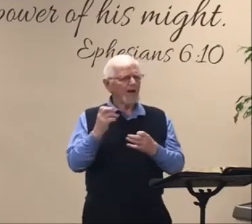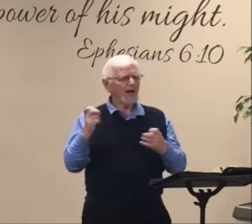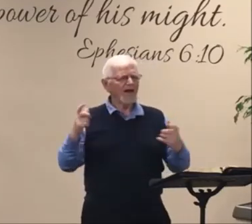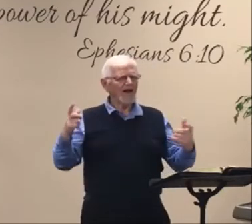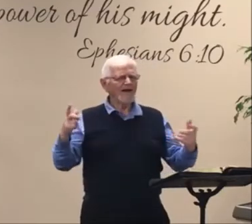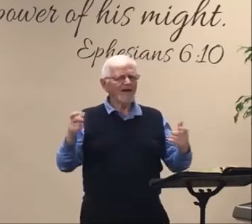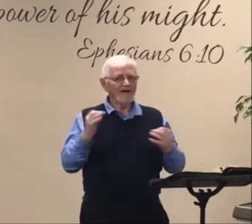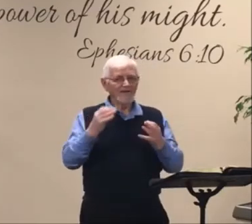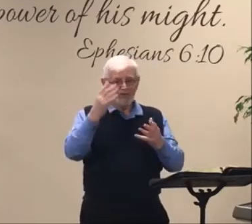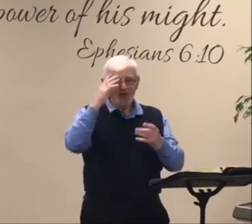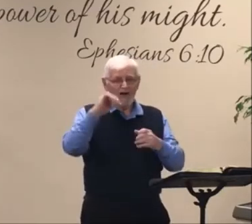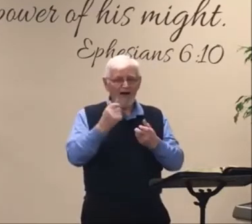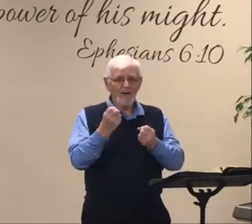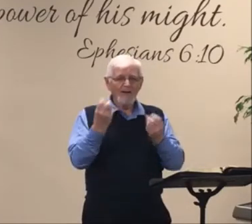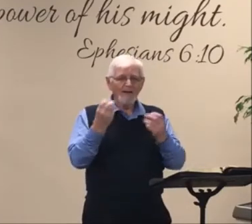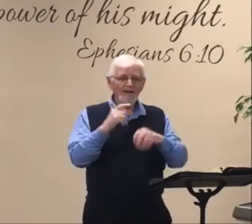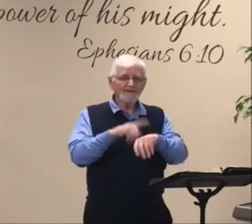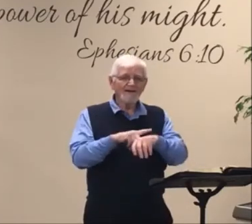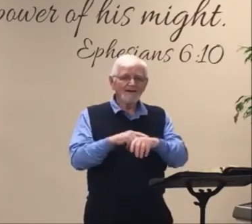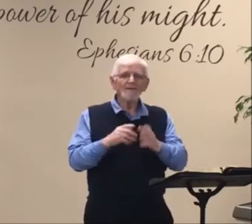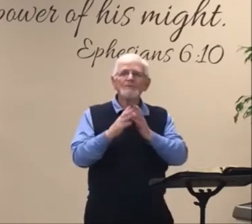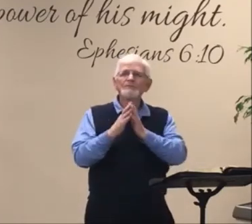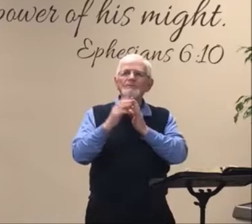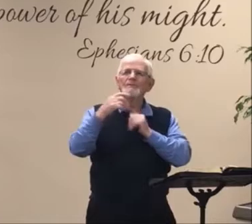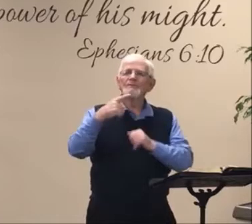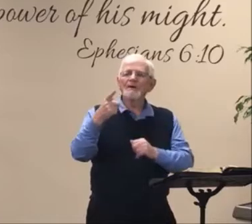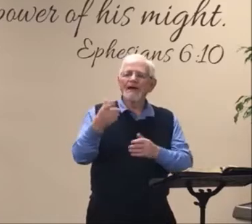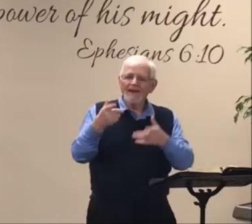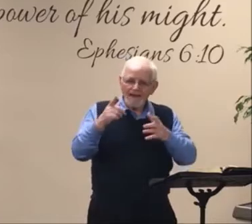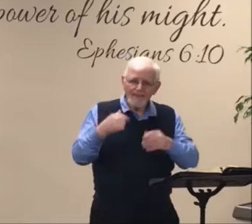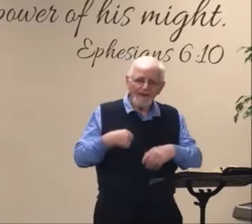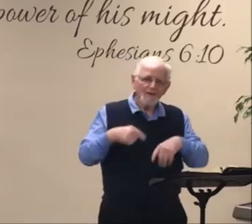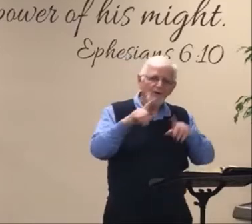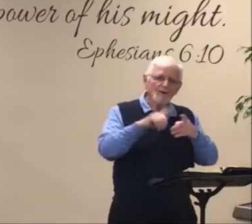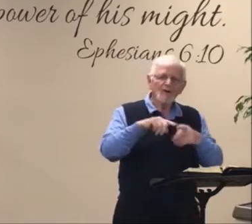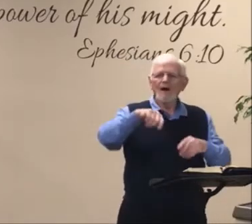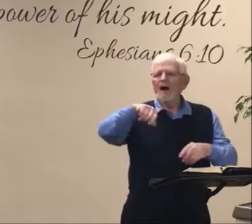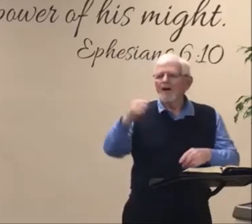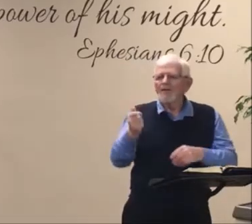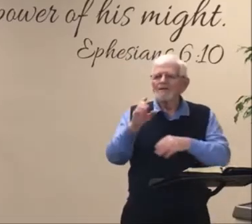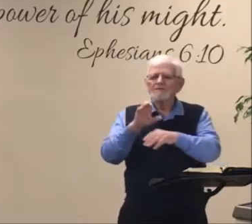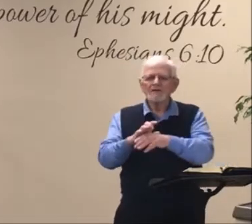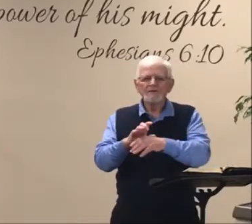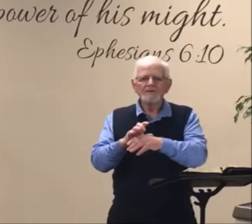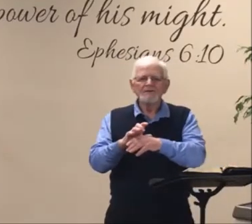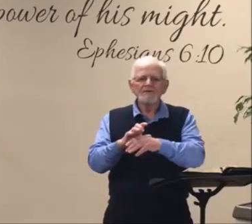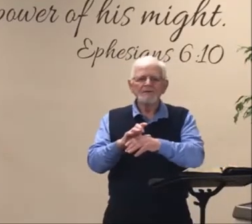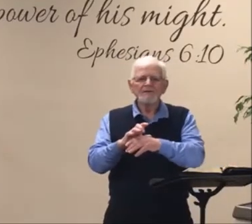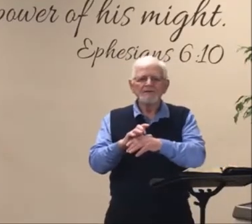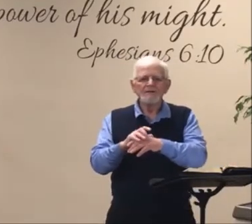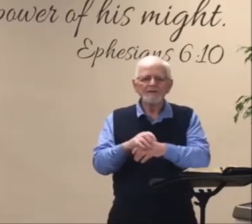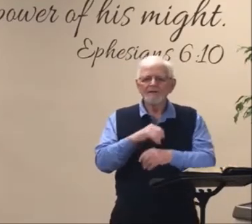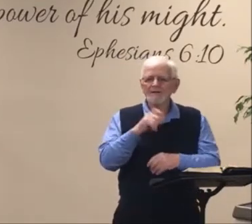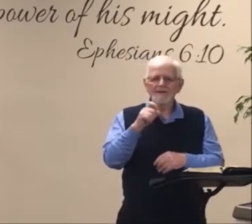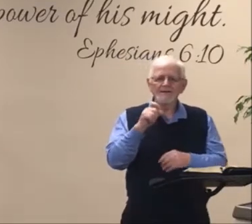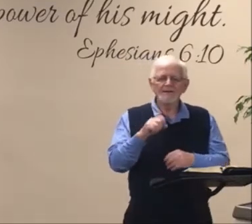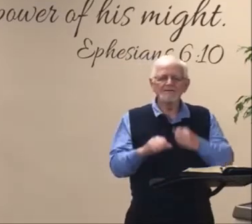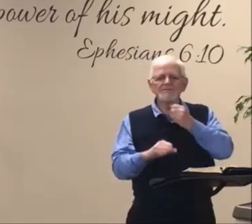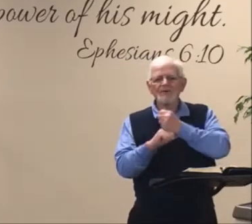if you knew how many times I had prayed to the Lord and said, Lord, just let me go to somebody else's church, you wouldn't have to support